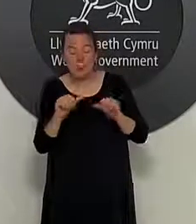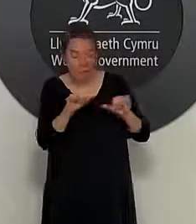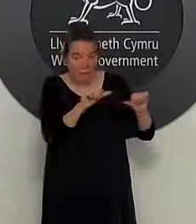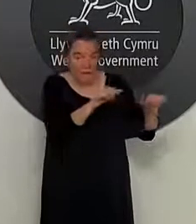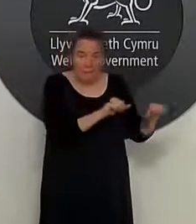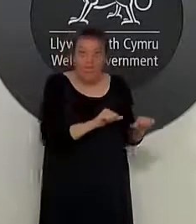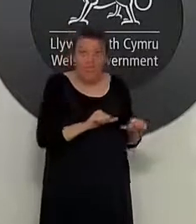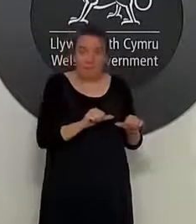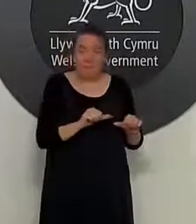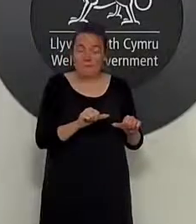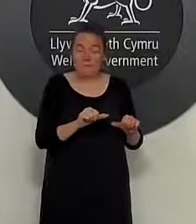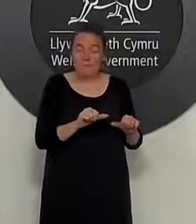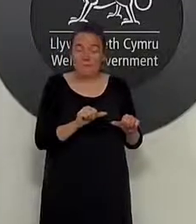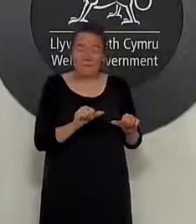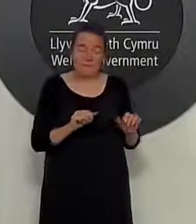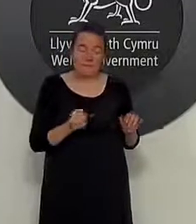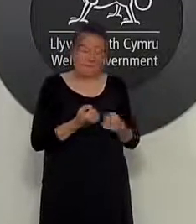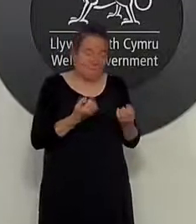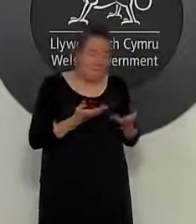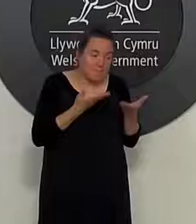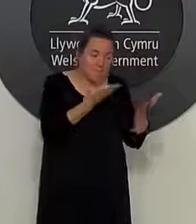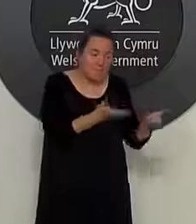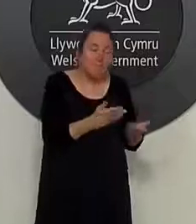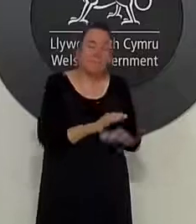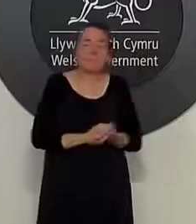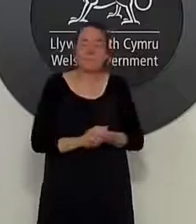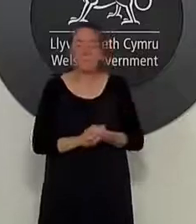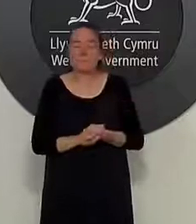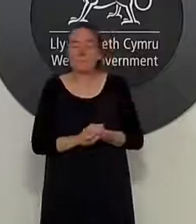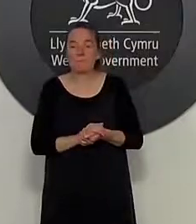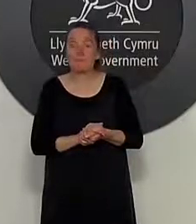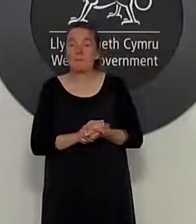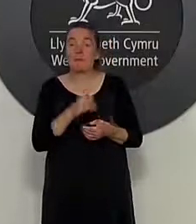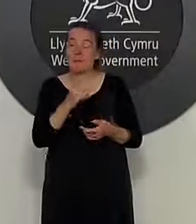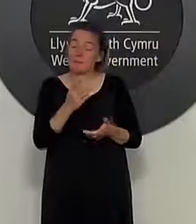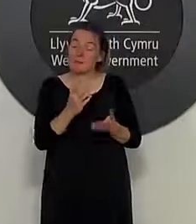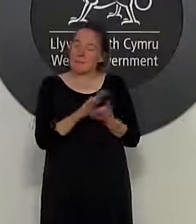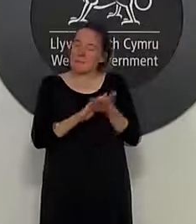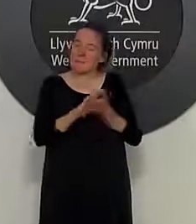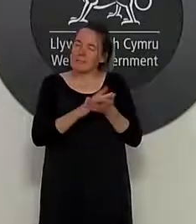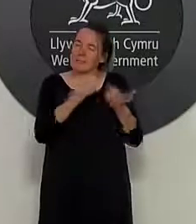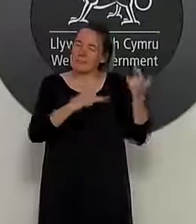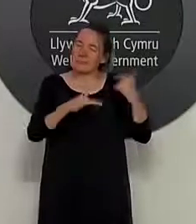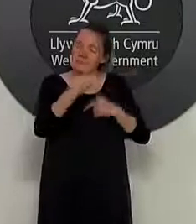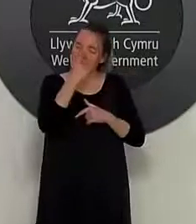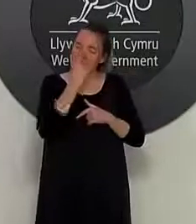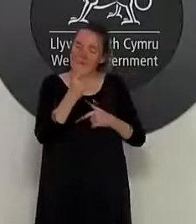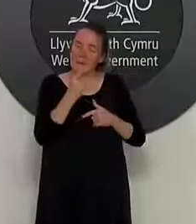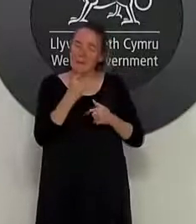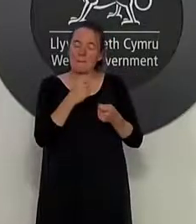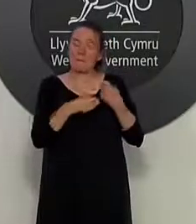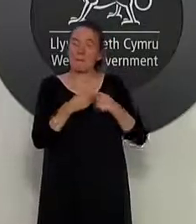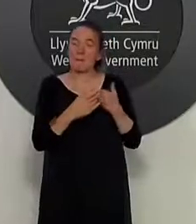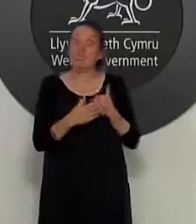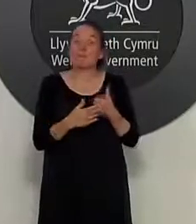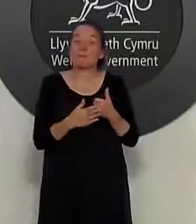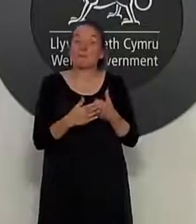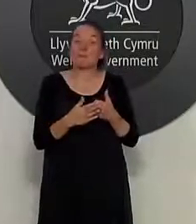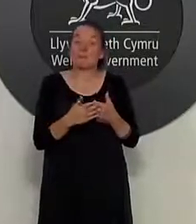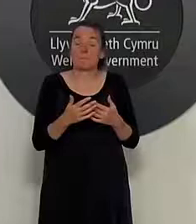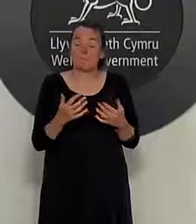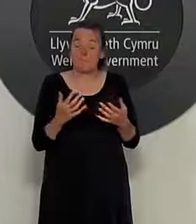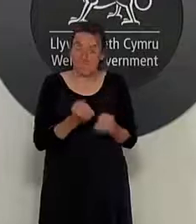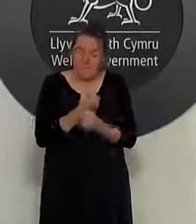not only will it, I think, make those communities stronger and sustain them into the future, but in doing